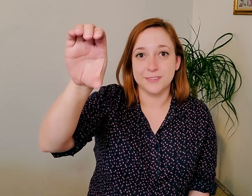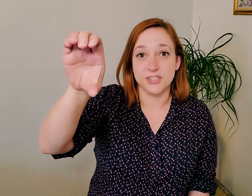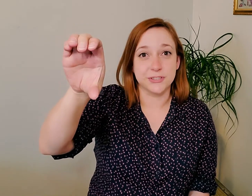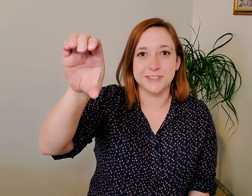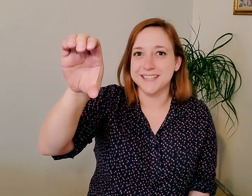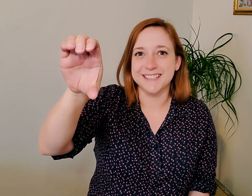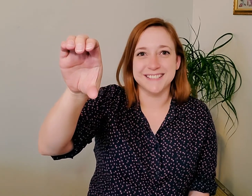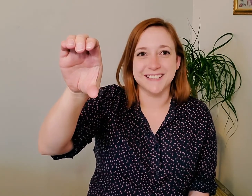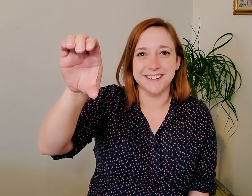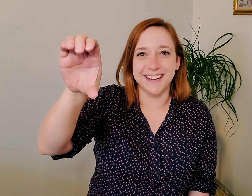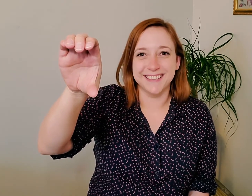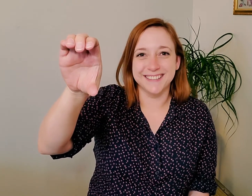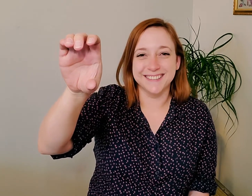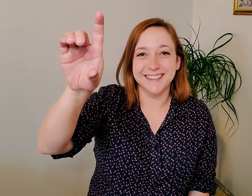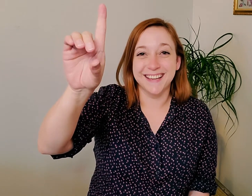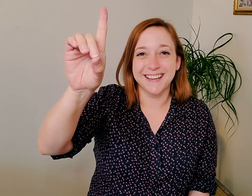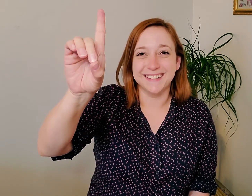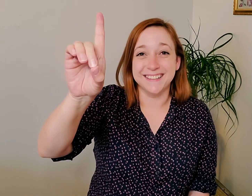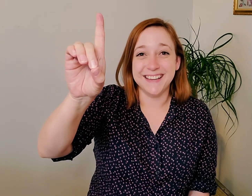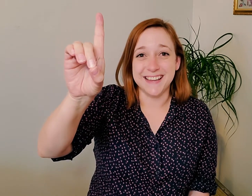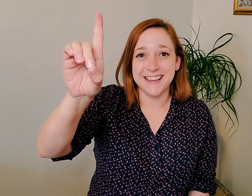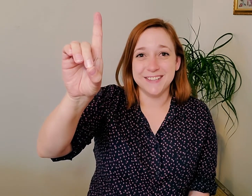just looks like a C, right? D,